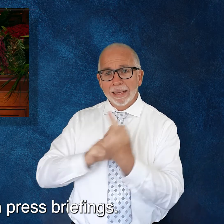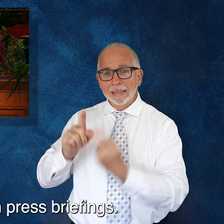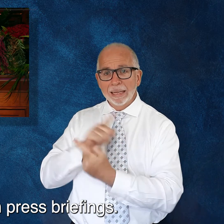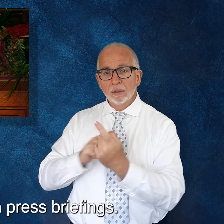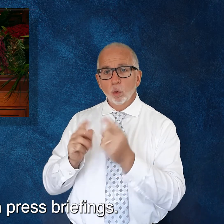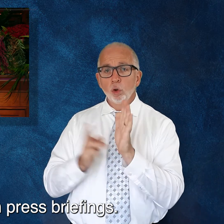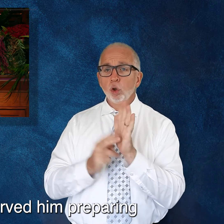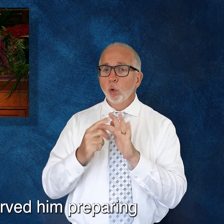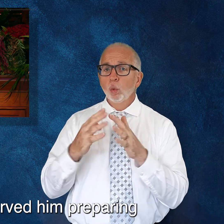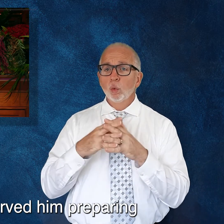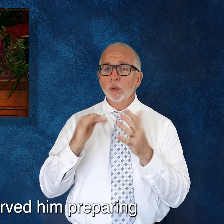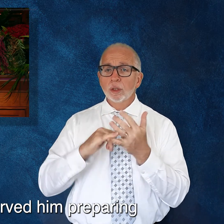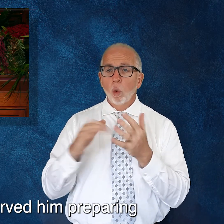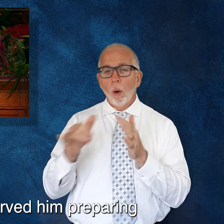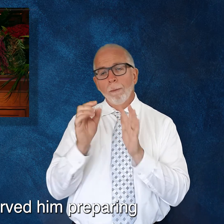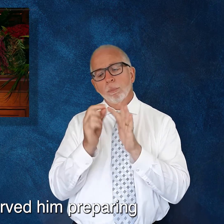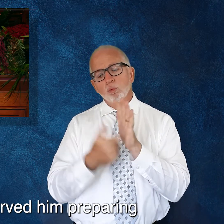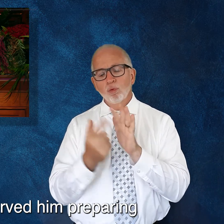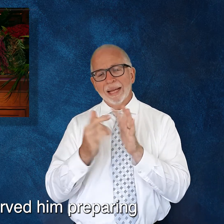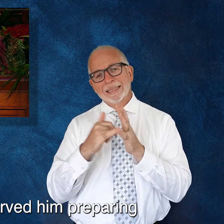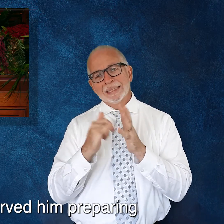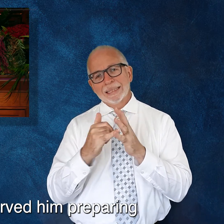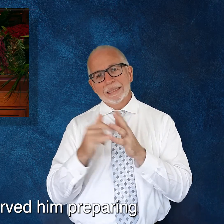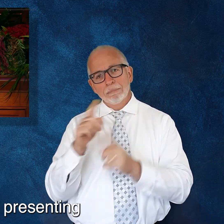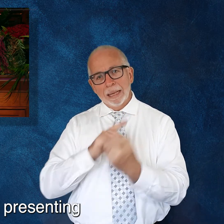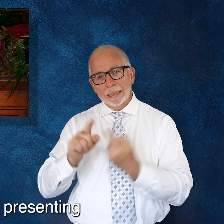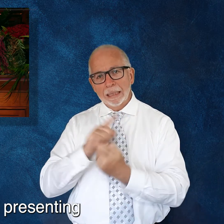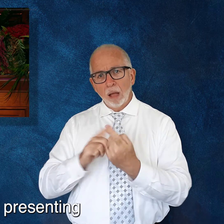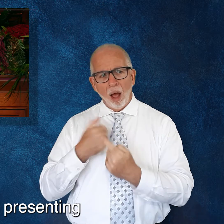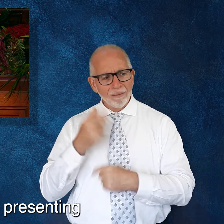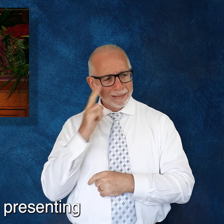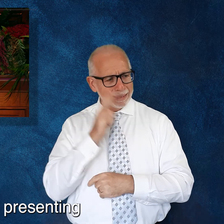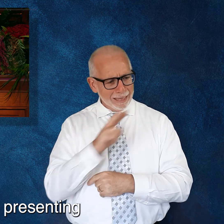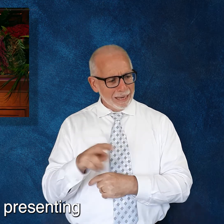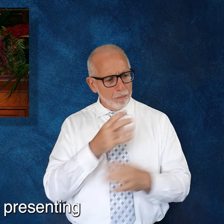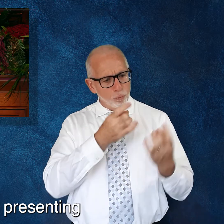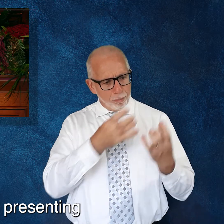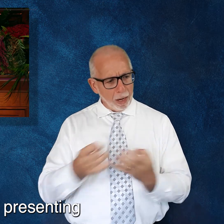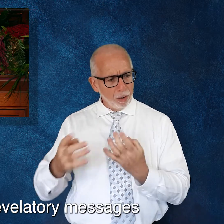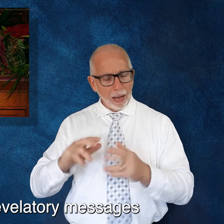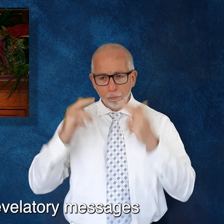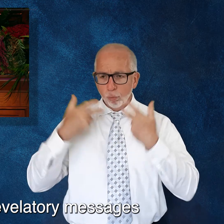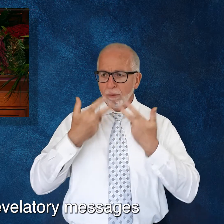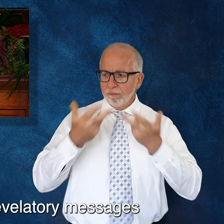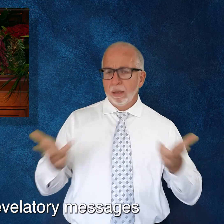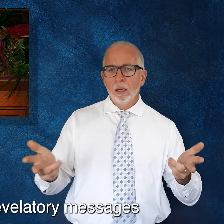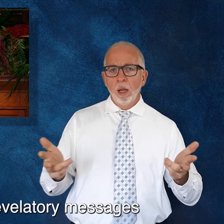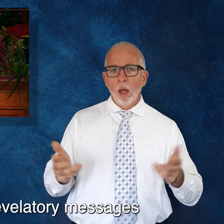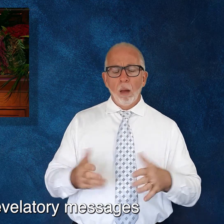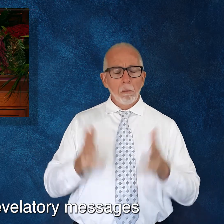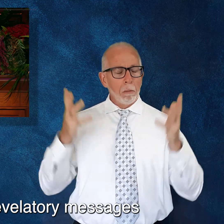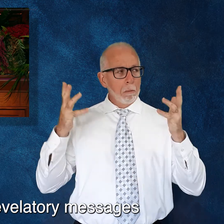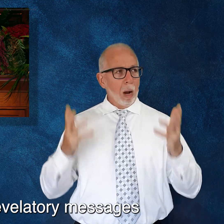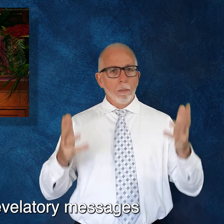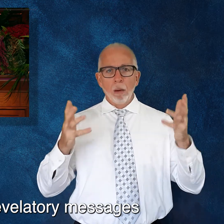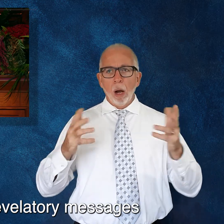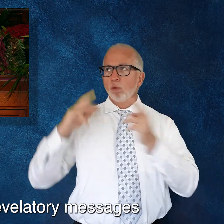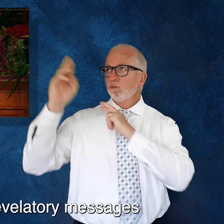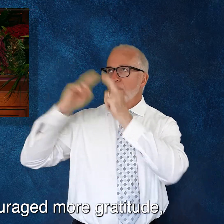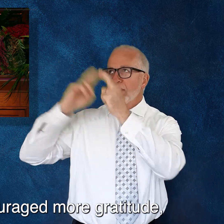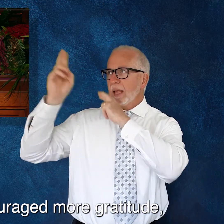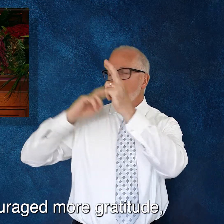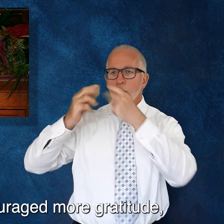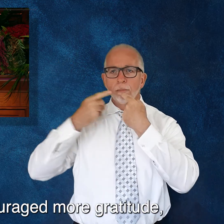briefings. I have observed him preparing and presenting profound revelatory messages